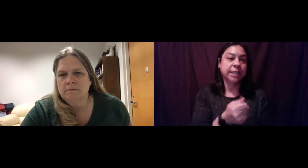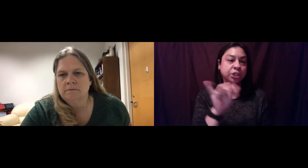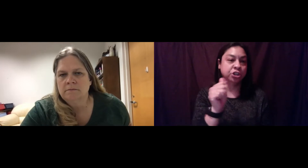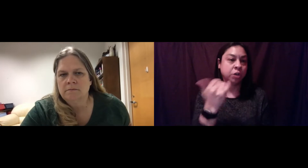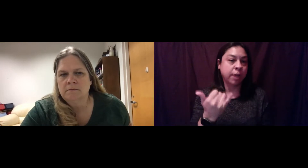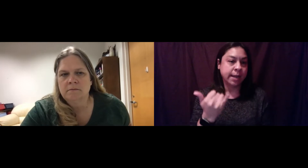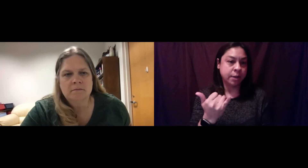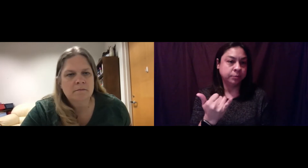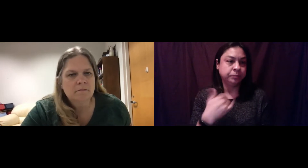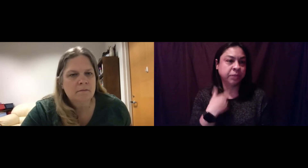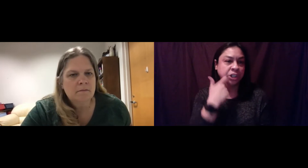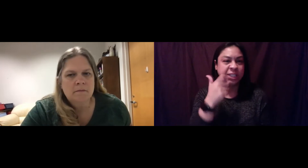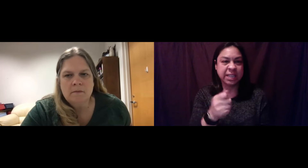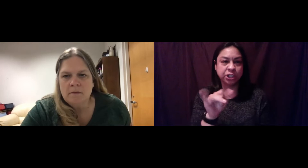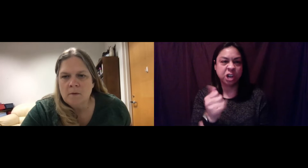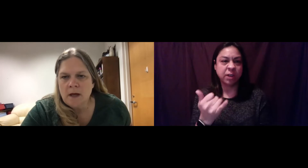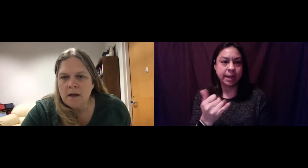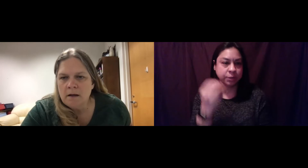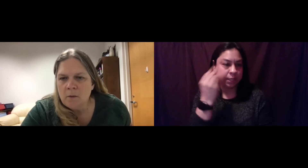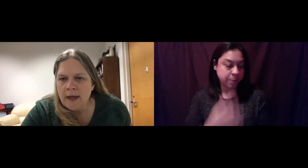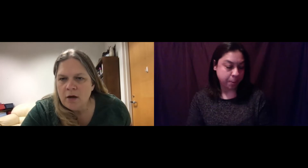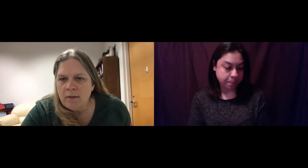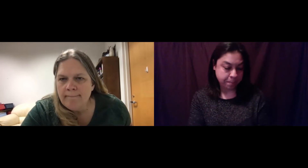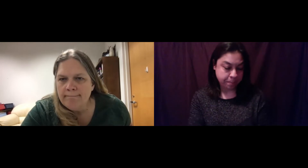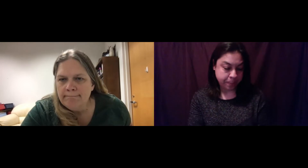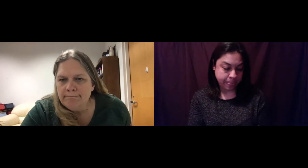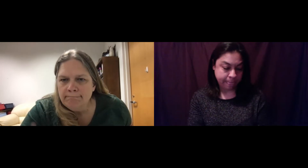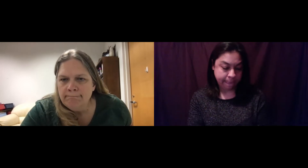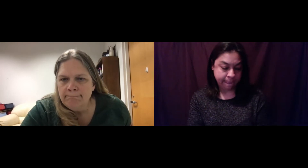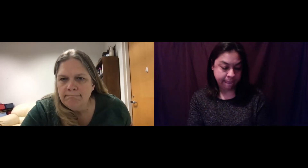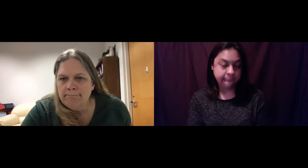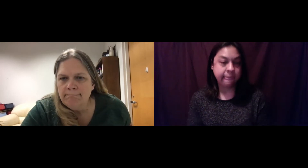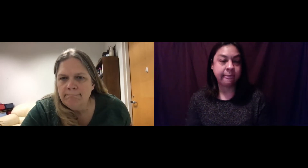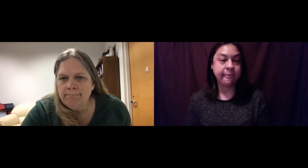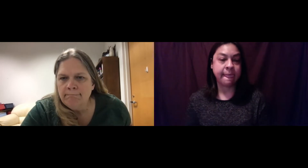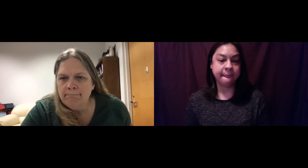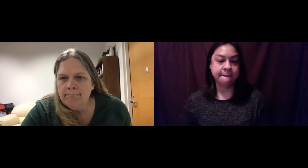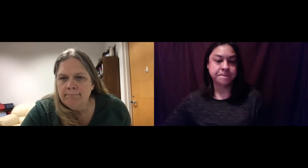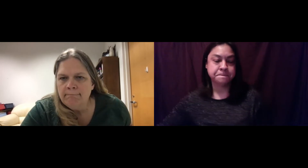Just text Jacques right now. Just text Jacques right now to let him know.